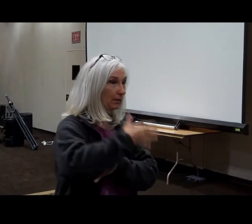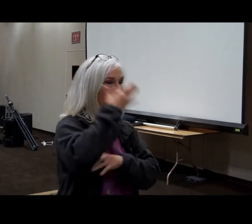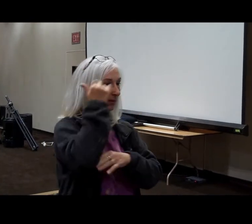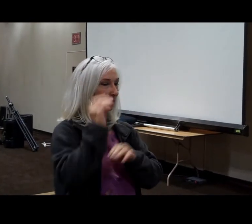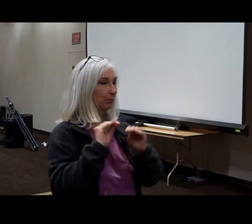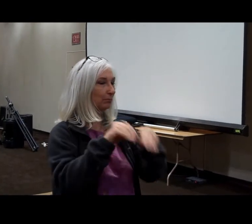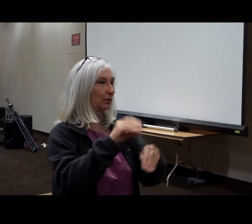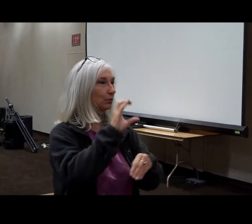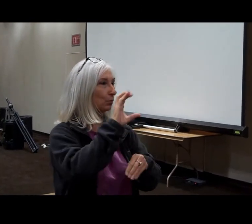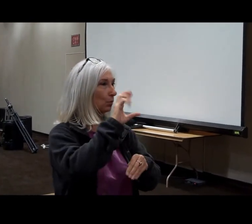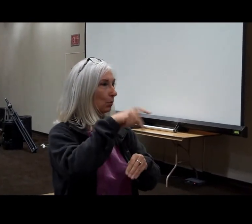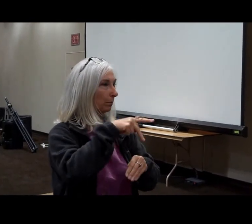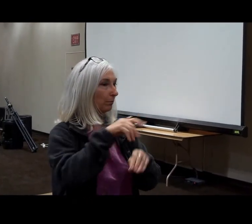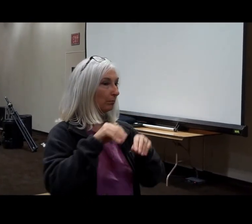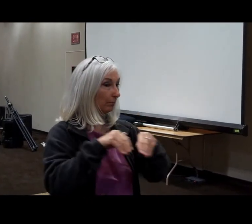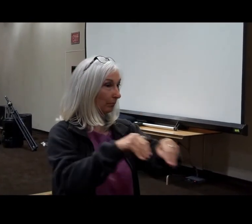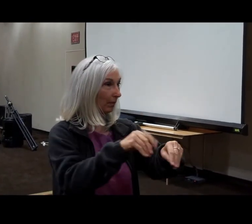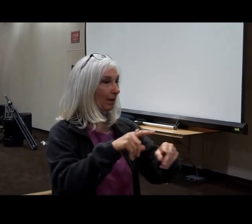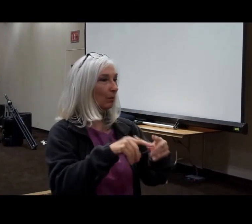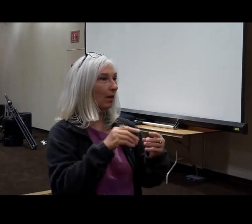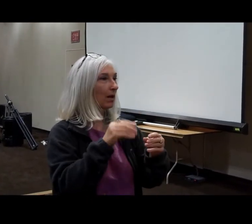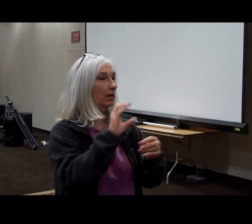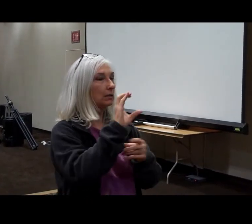because, you know, with